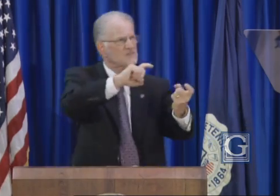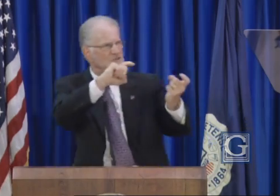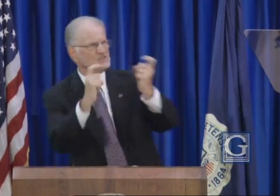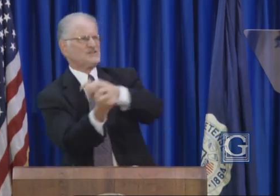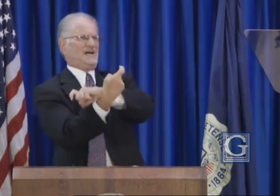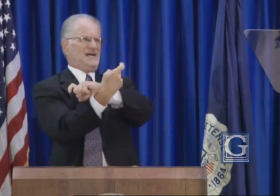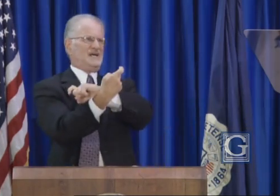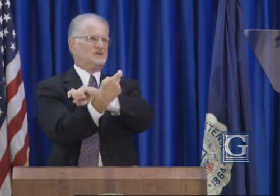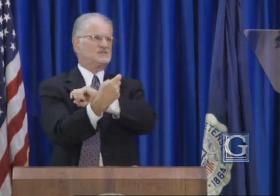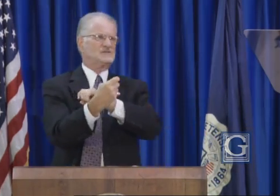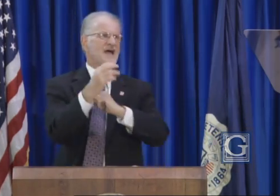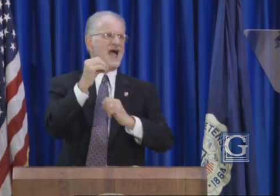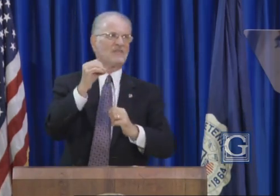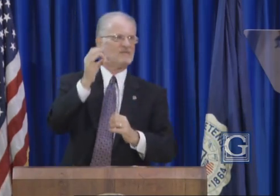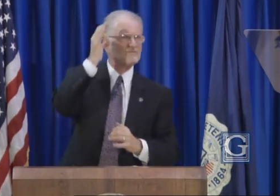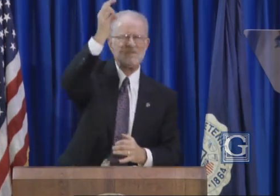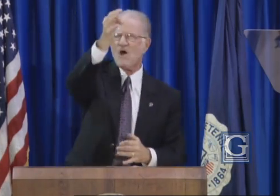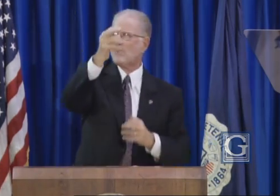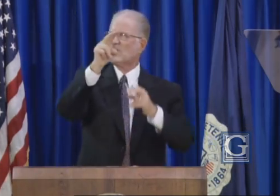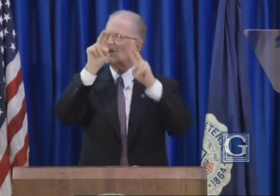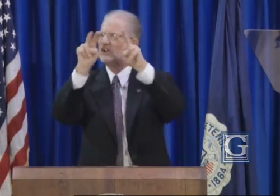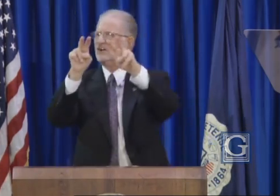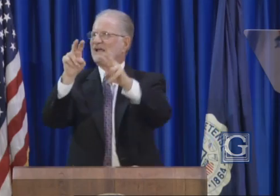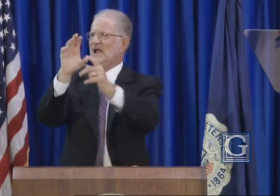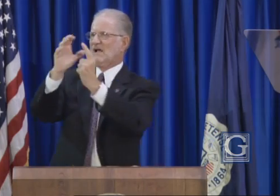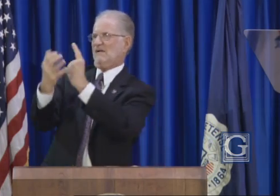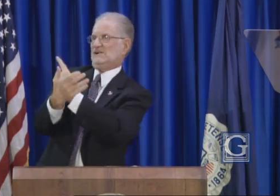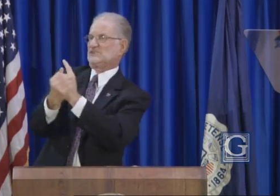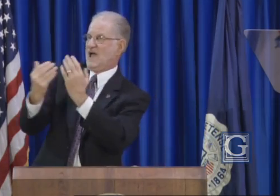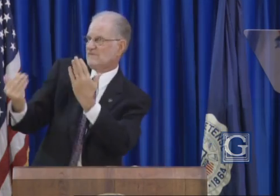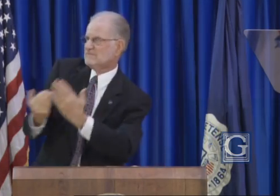ideas and we work with them to help us together create